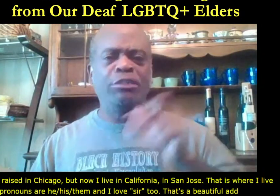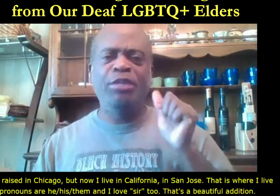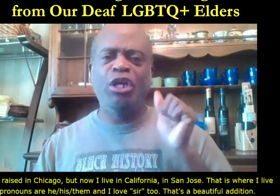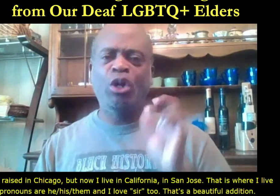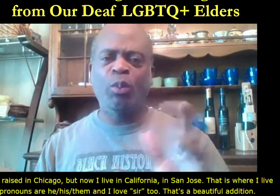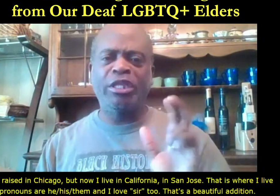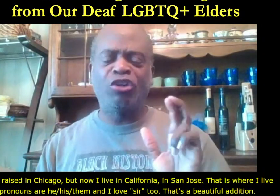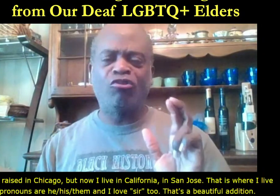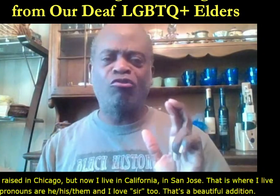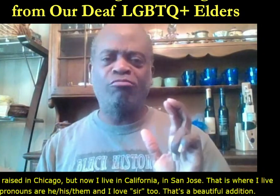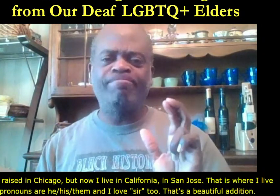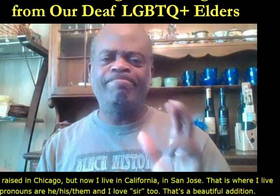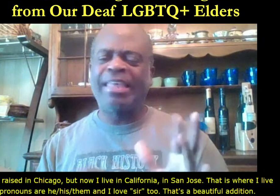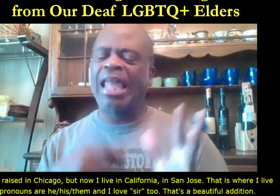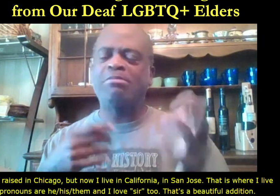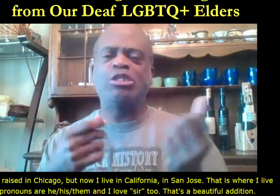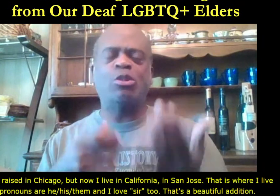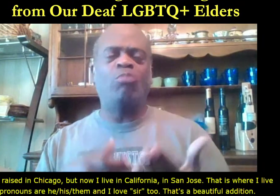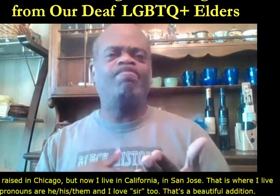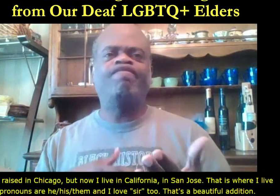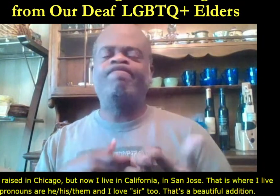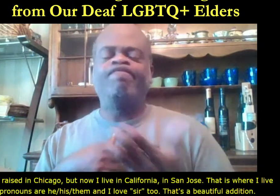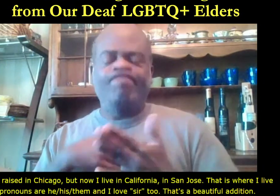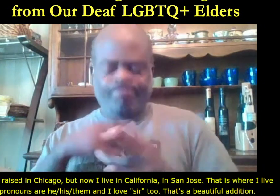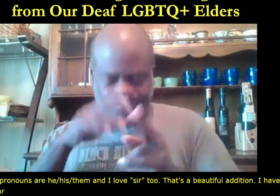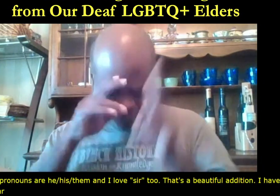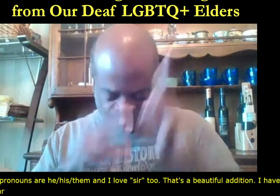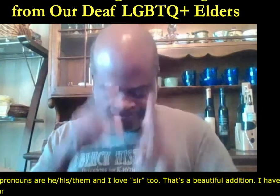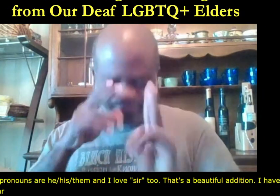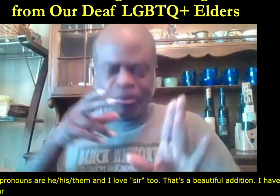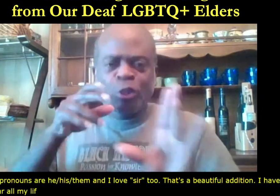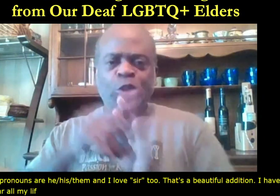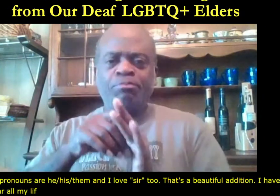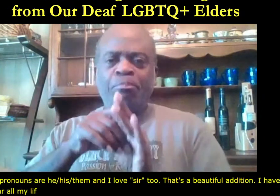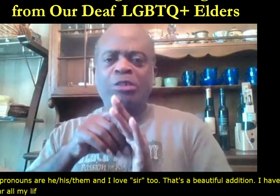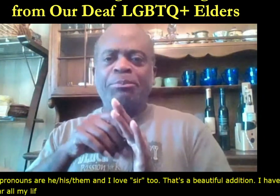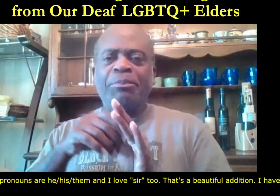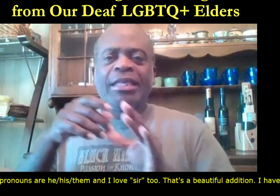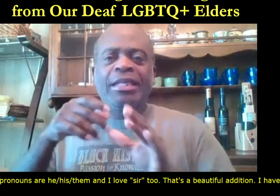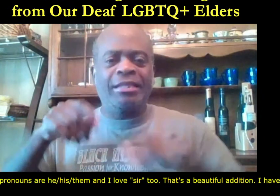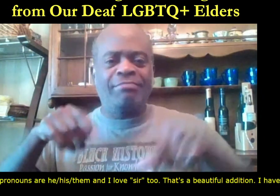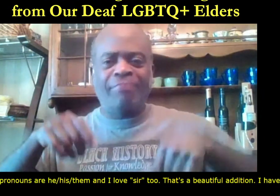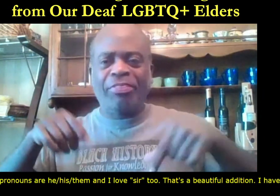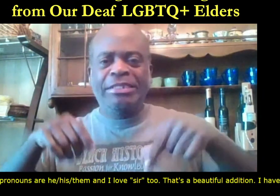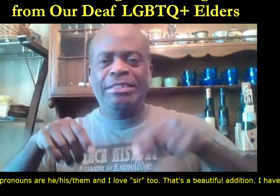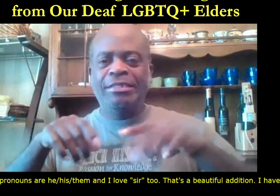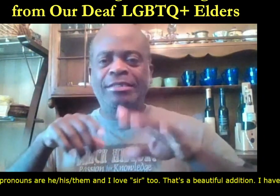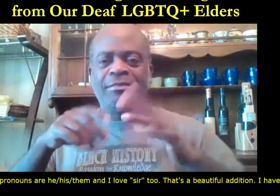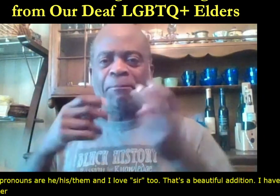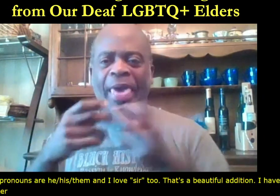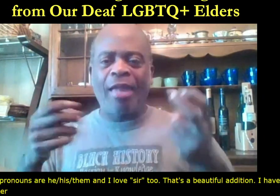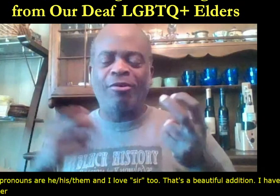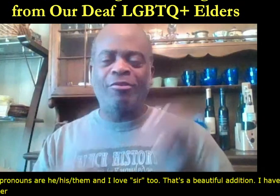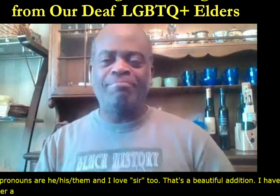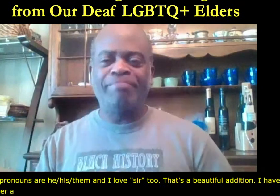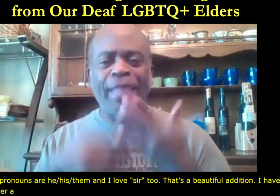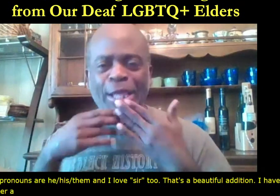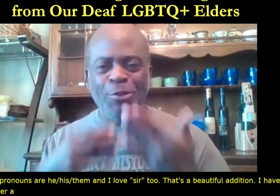and i am proud to be queer i am i'm honored to be part of this panel